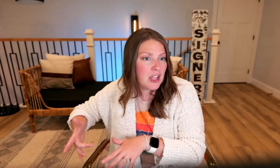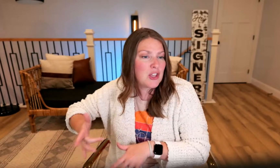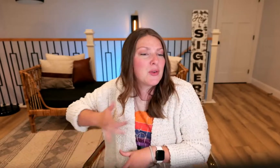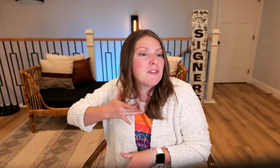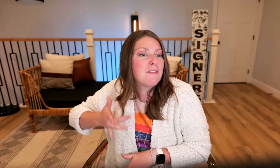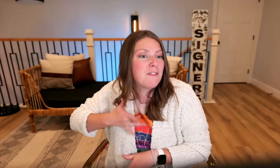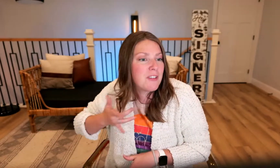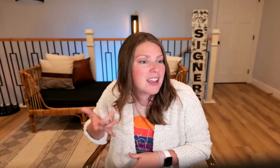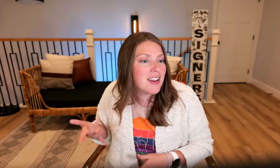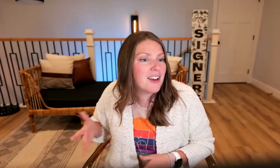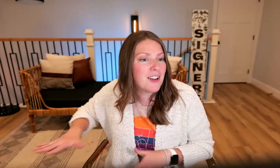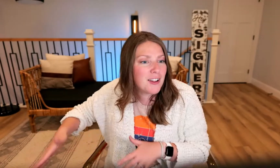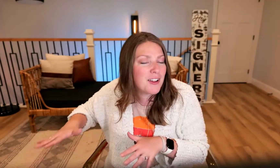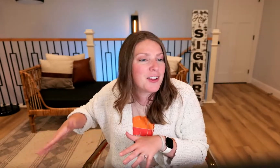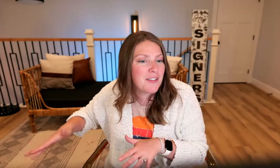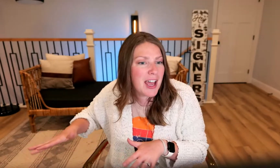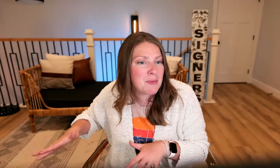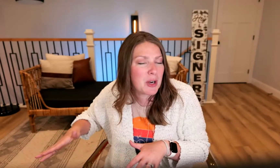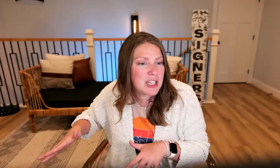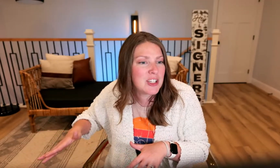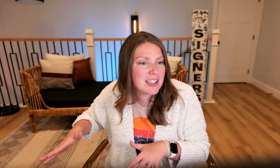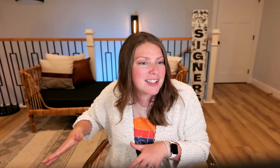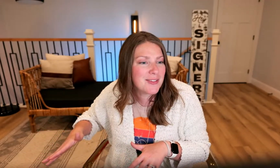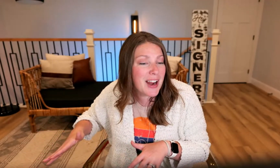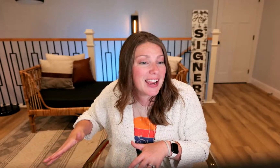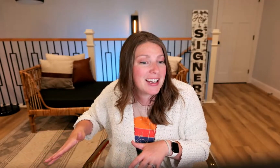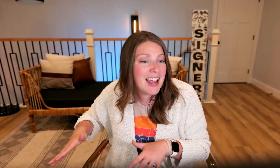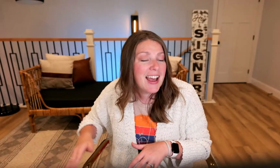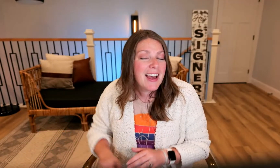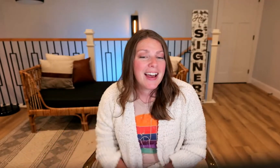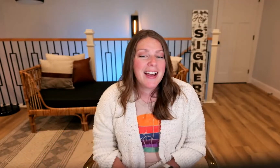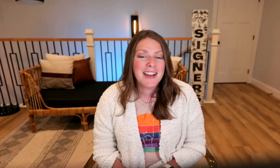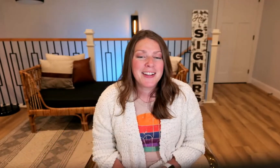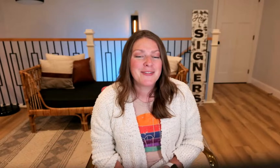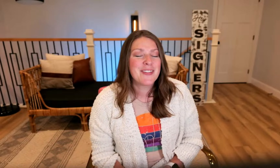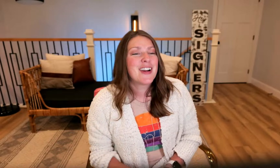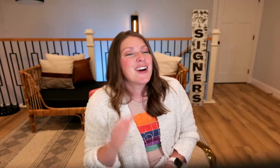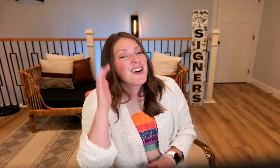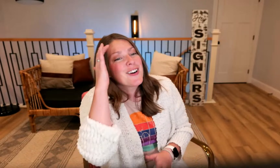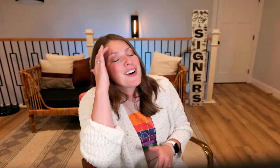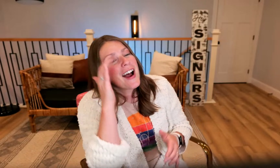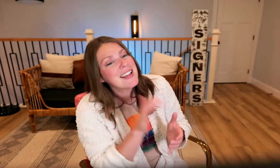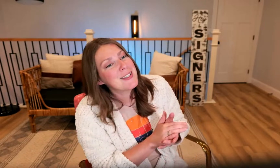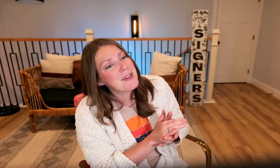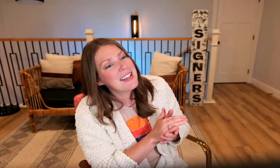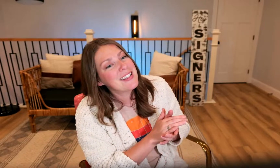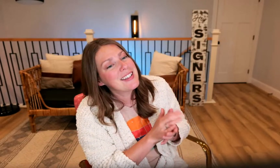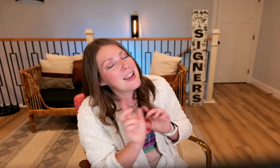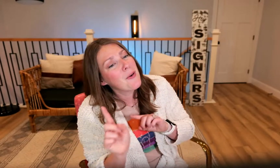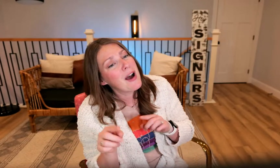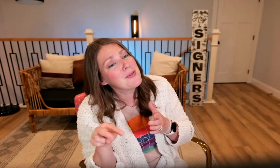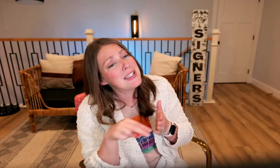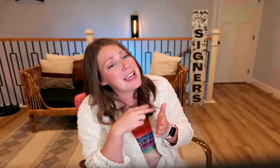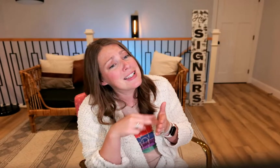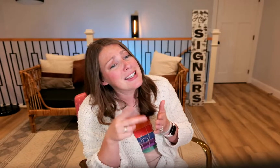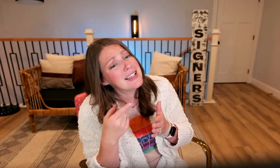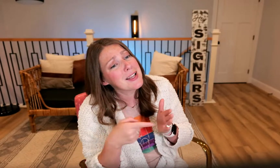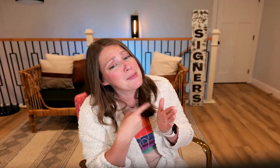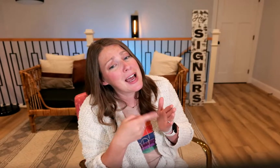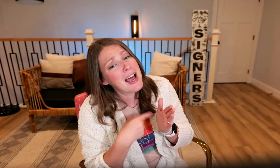you can feel the vibrations, right? Her husband, they go out dancing